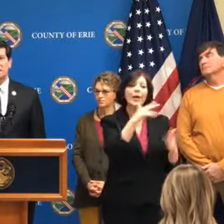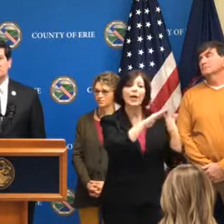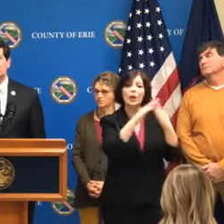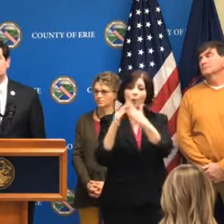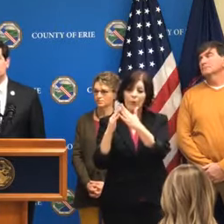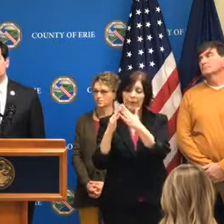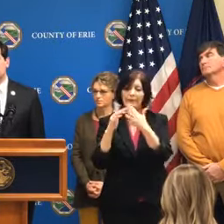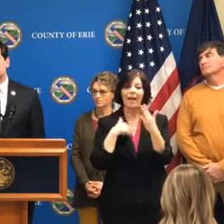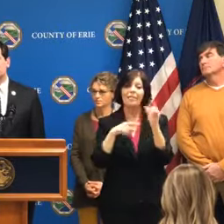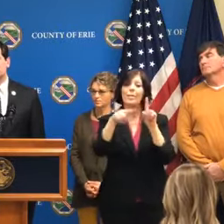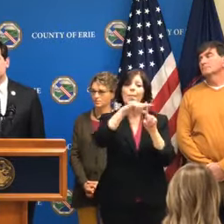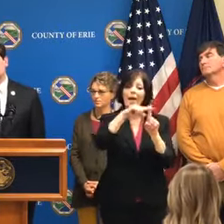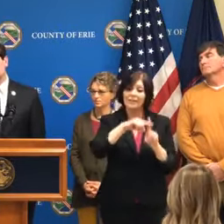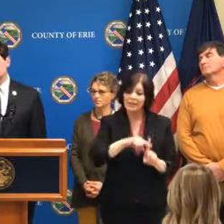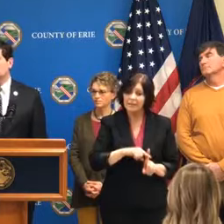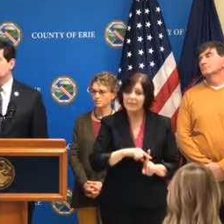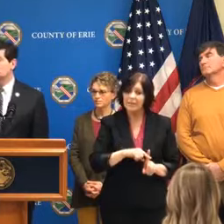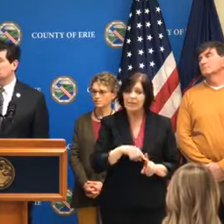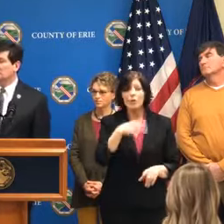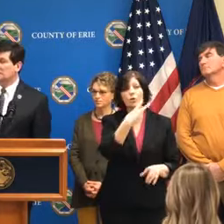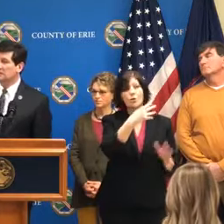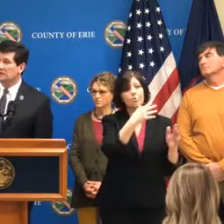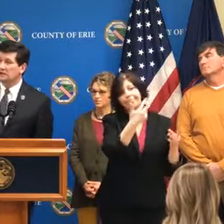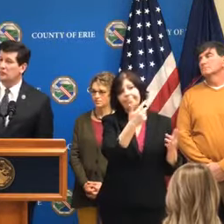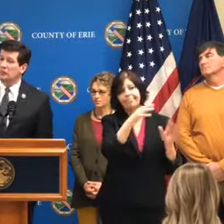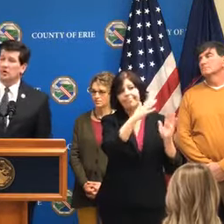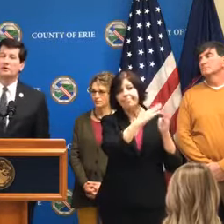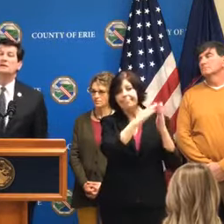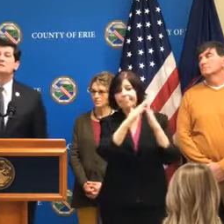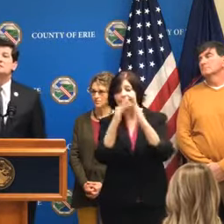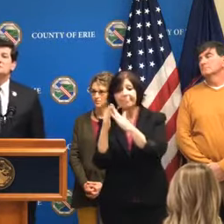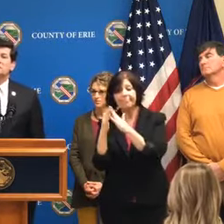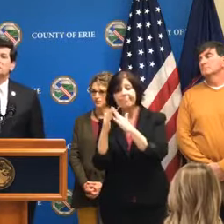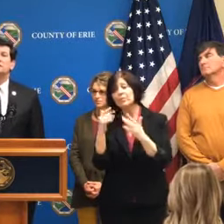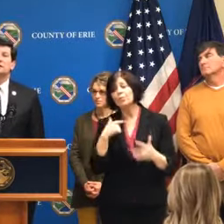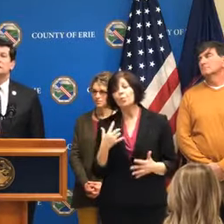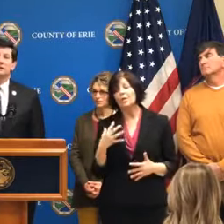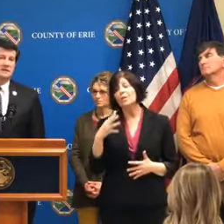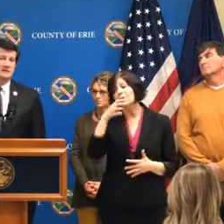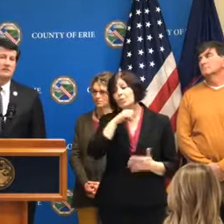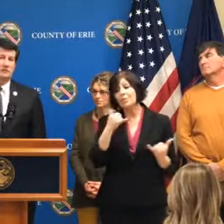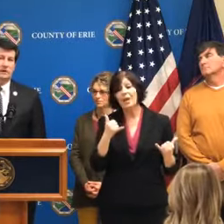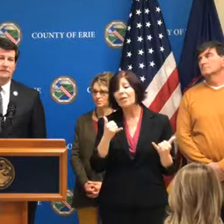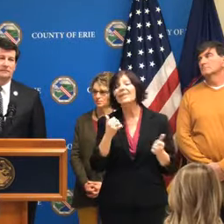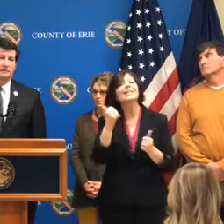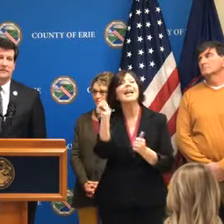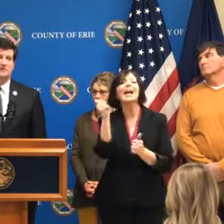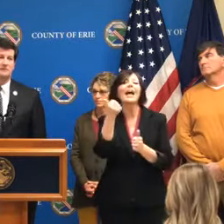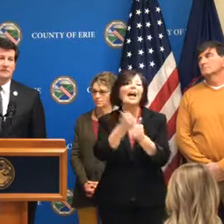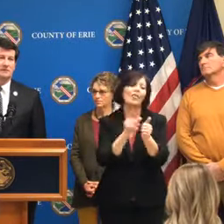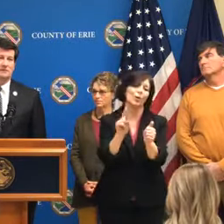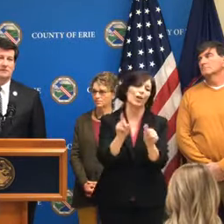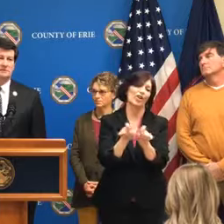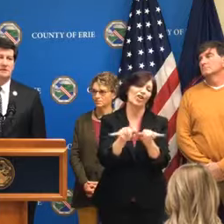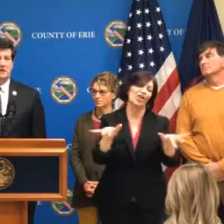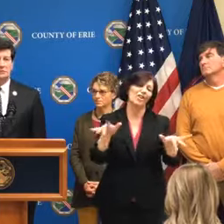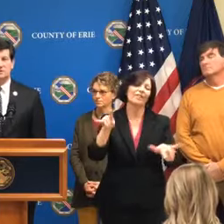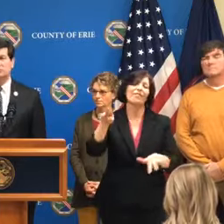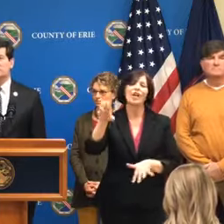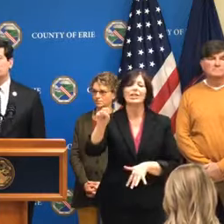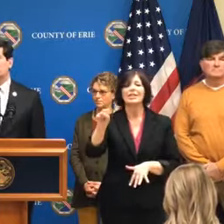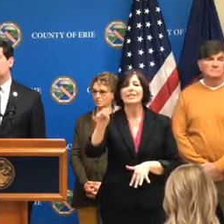positive cases, 3 towns, or 2 towns in 1 city. We're going into the assumption it's everywhere. It's a virus.